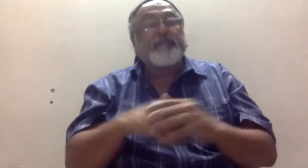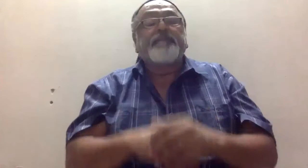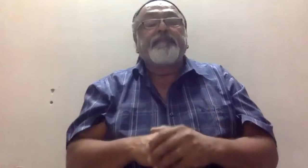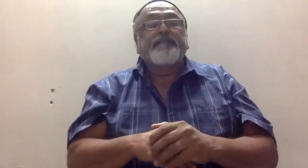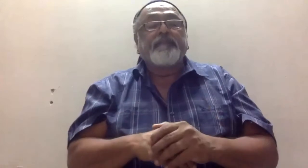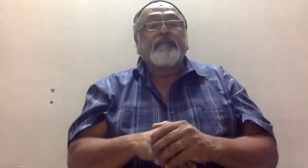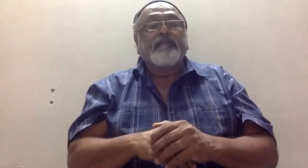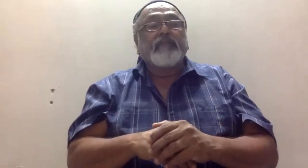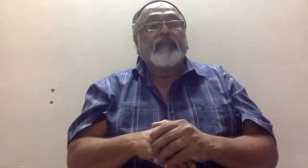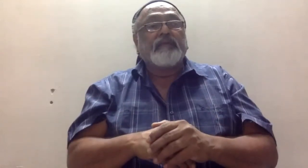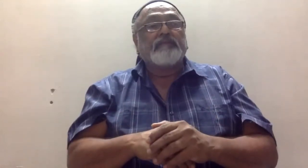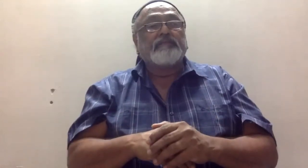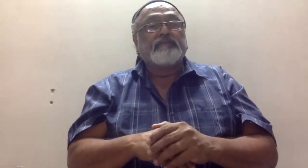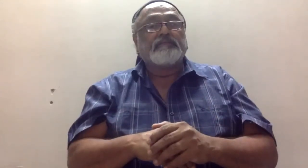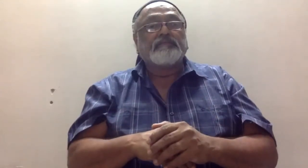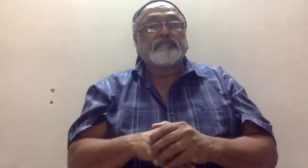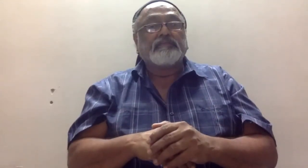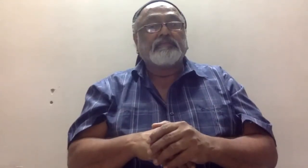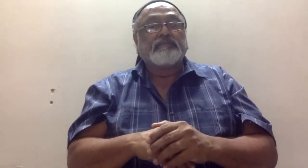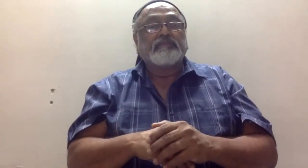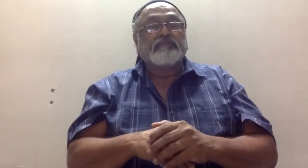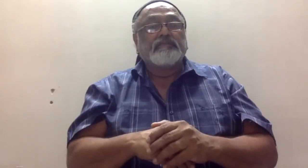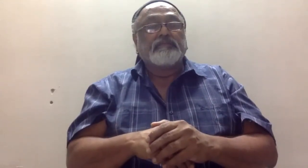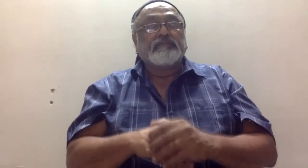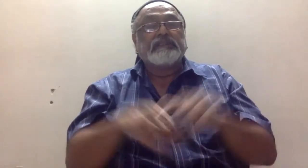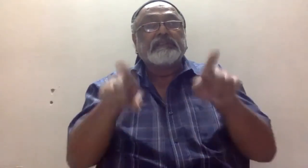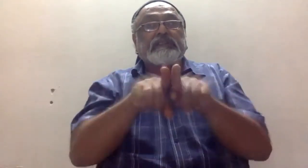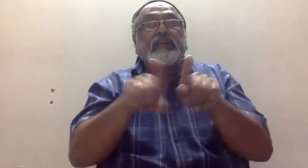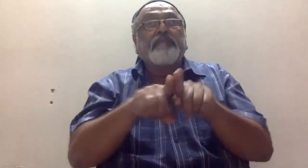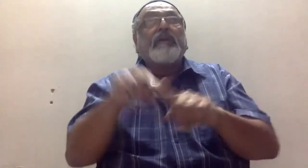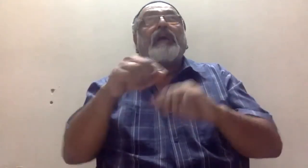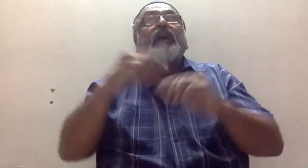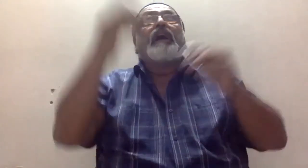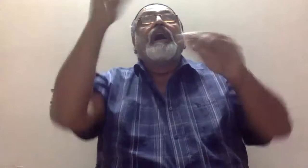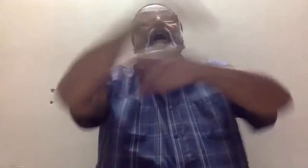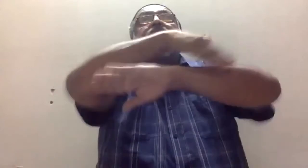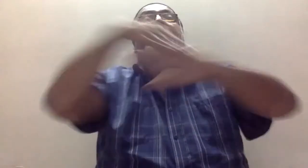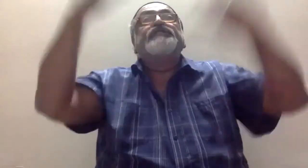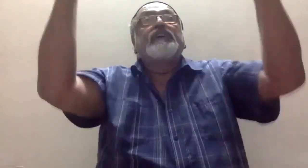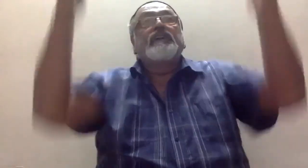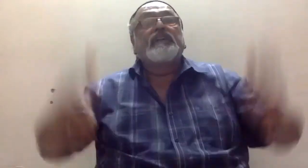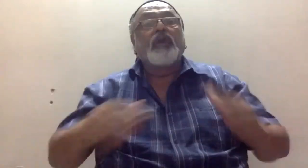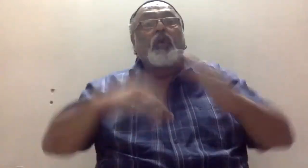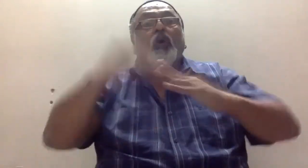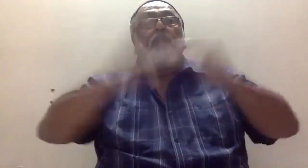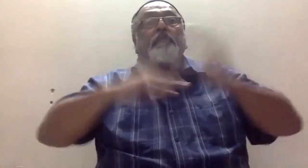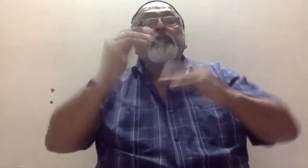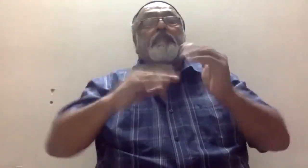are studying medicine. Similarly, for architecture, yes, the architecture and civil engineering, accessibility